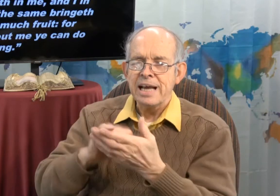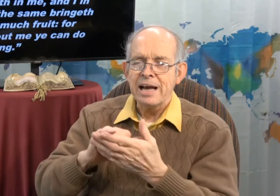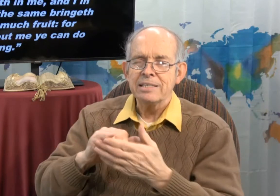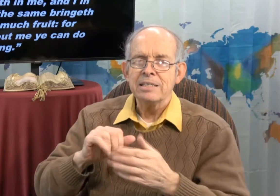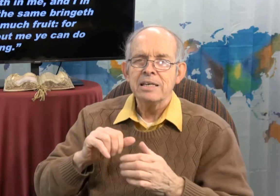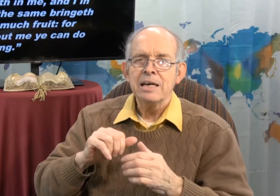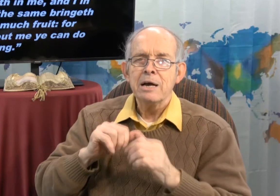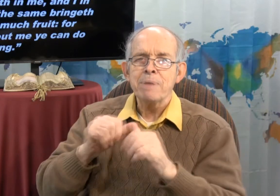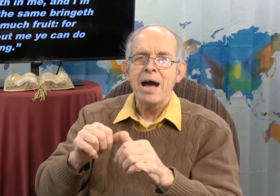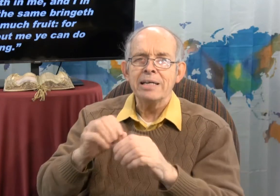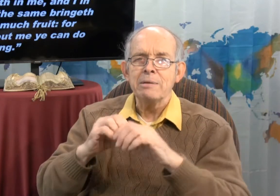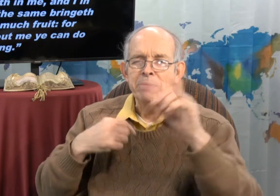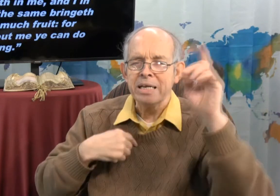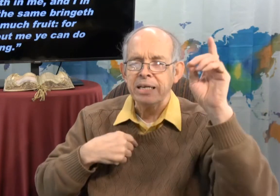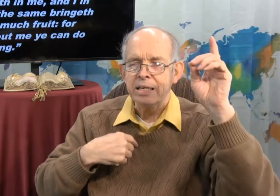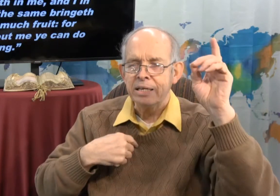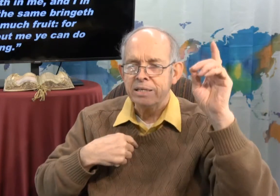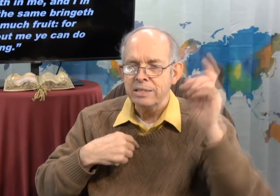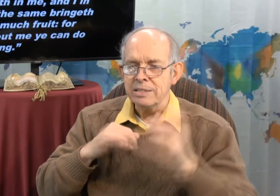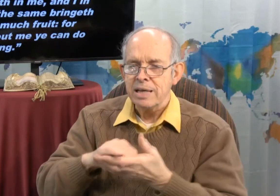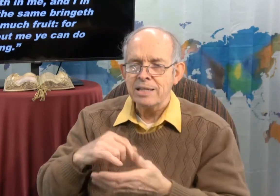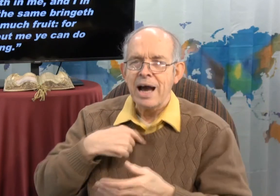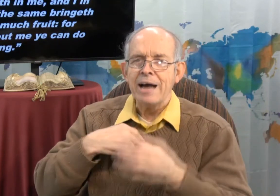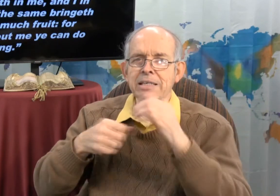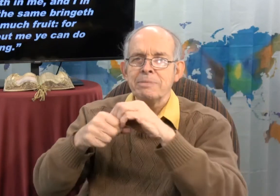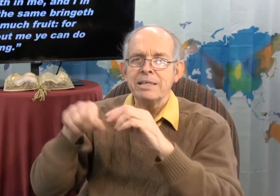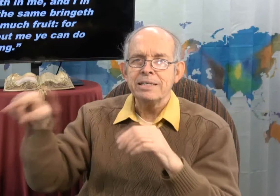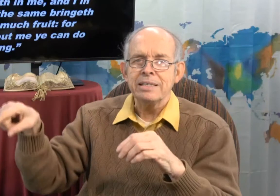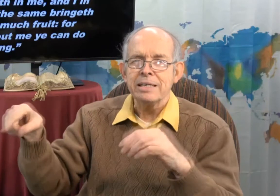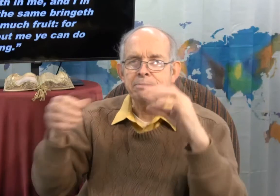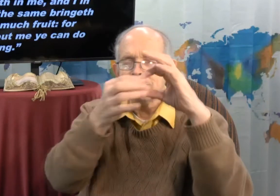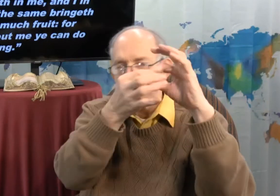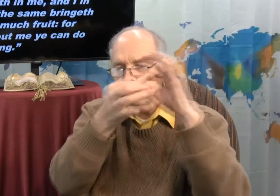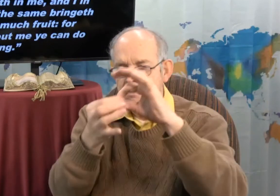that abides in me, that I am in him,